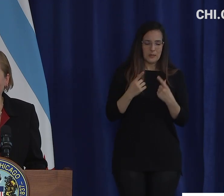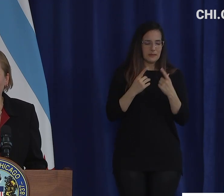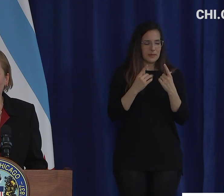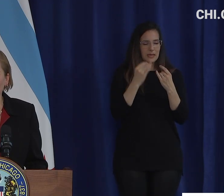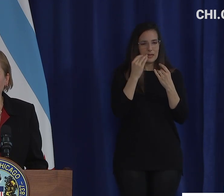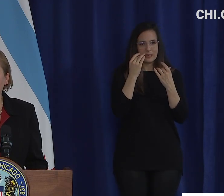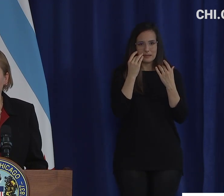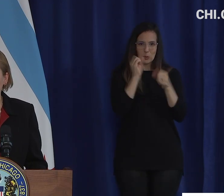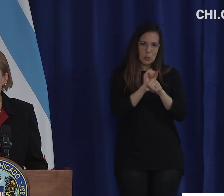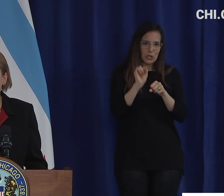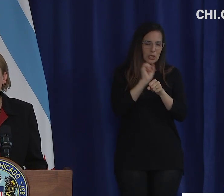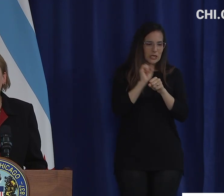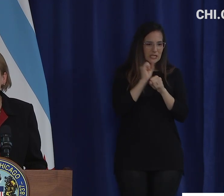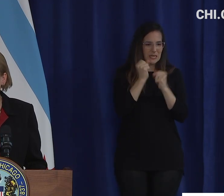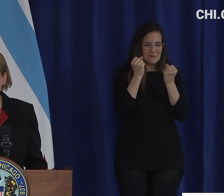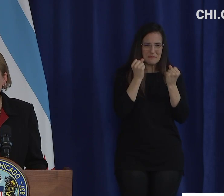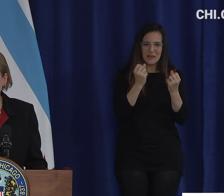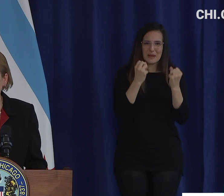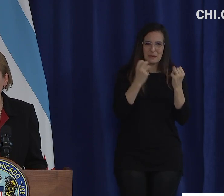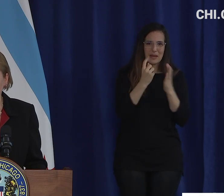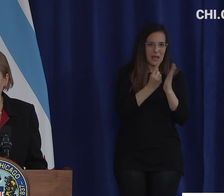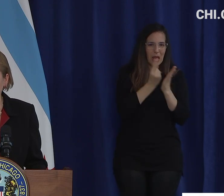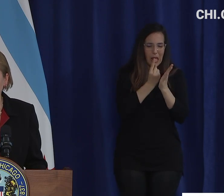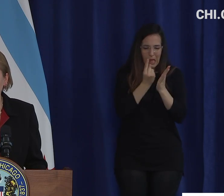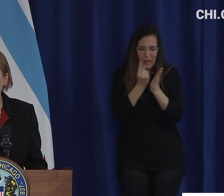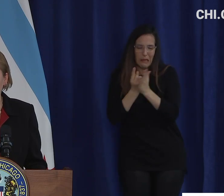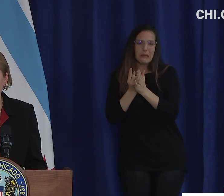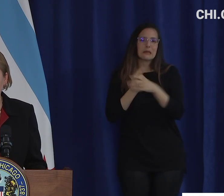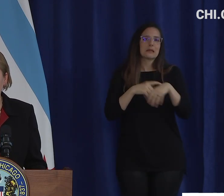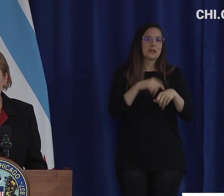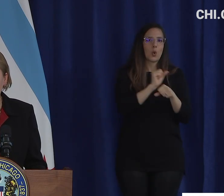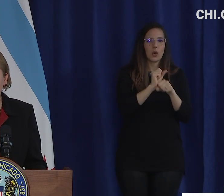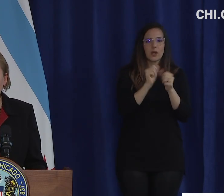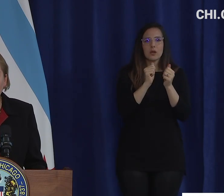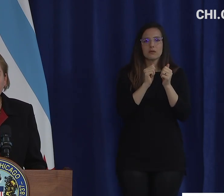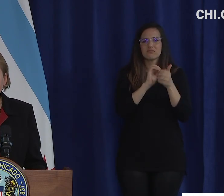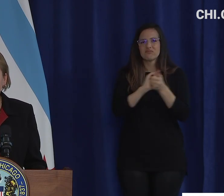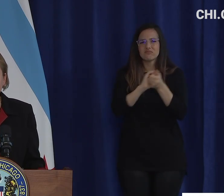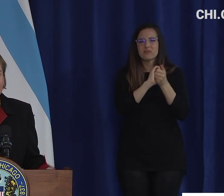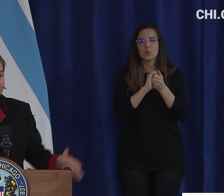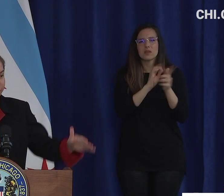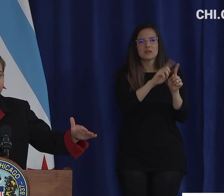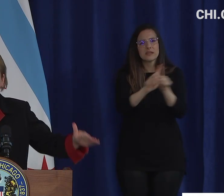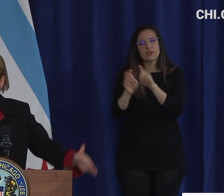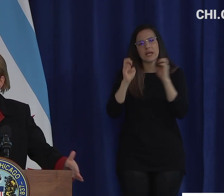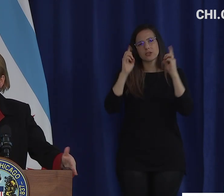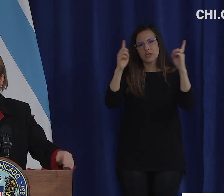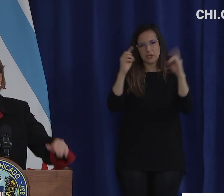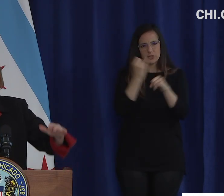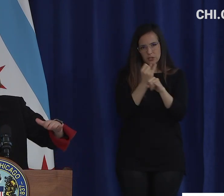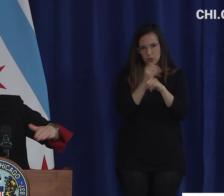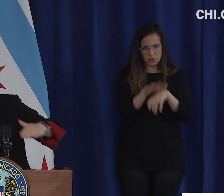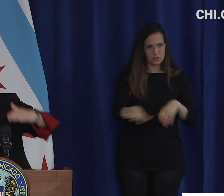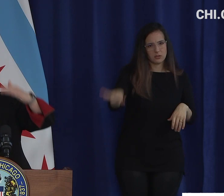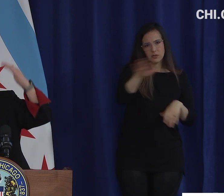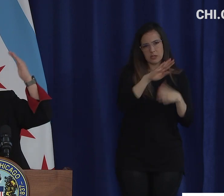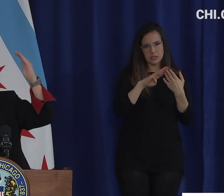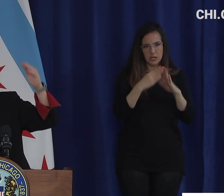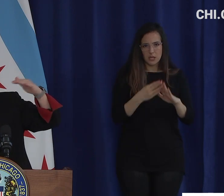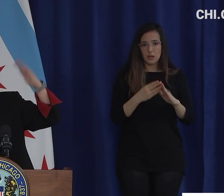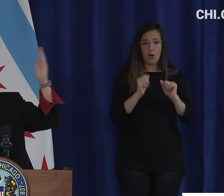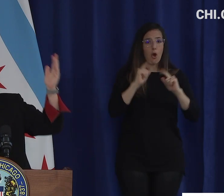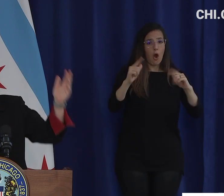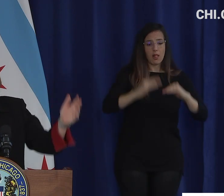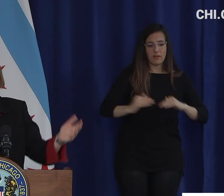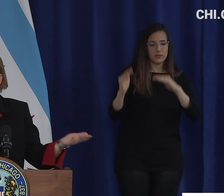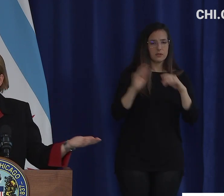hours working with all of our educational institutions around the city at all levels. That's from the youngest preschool up through